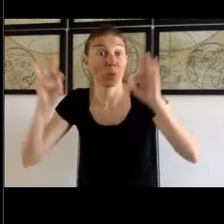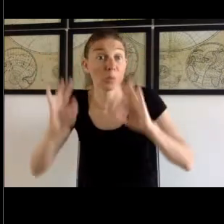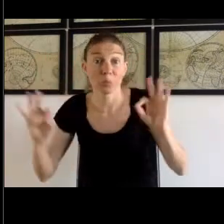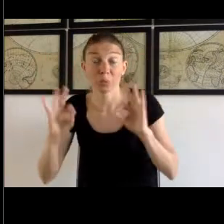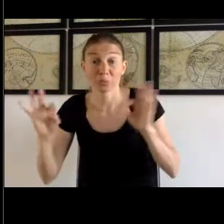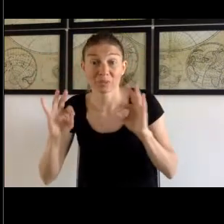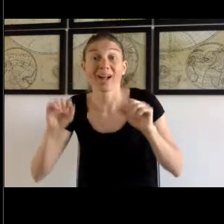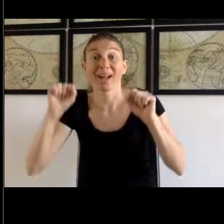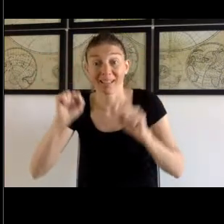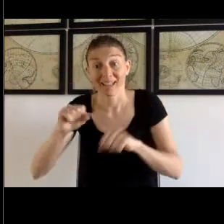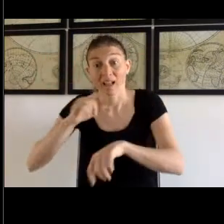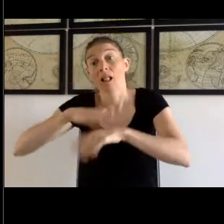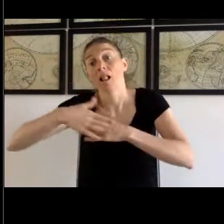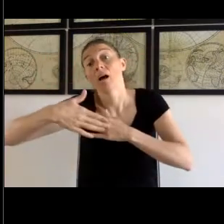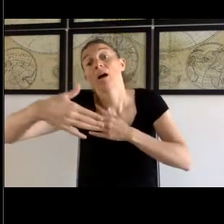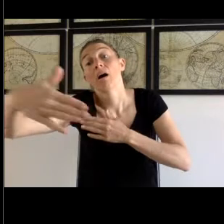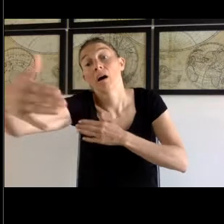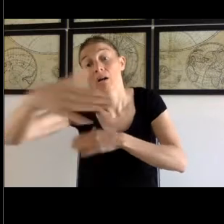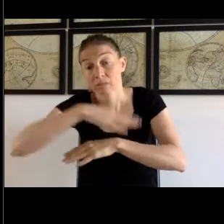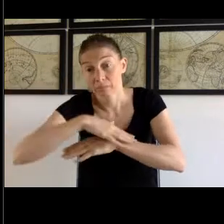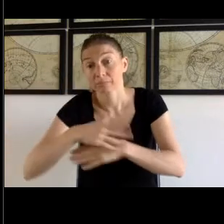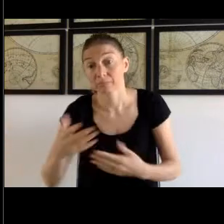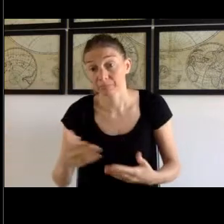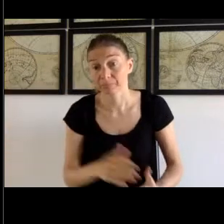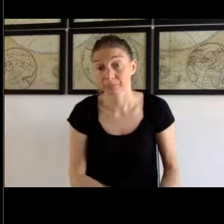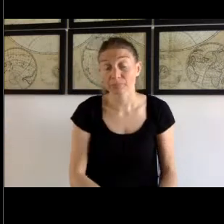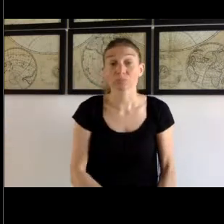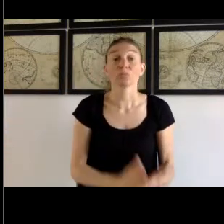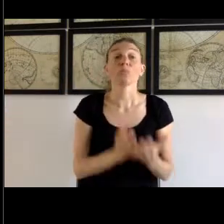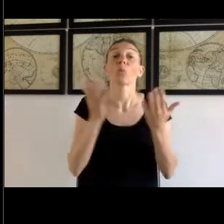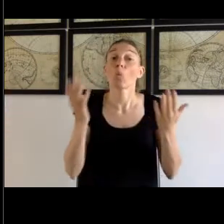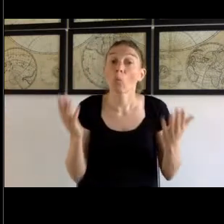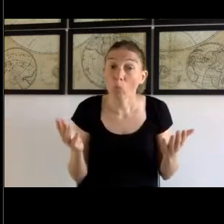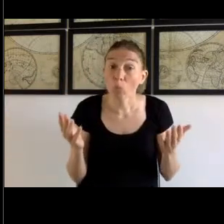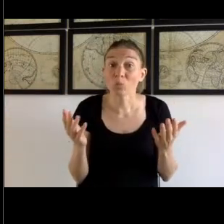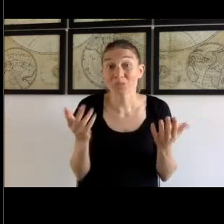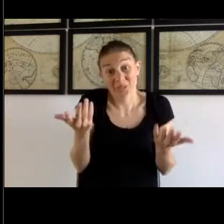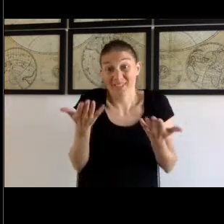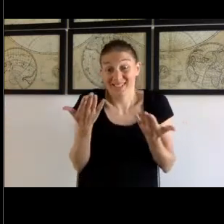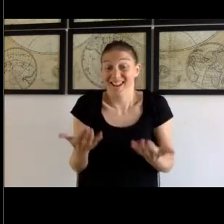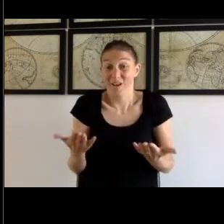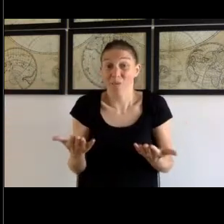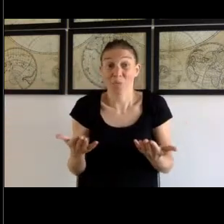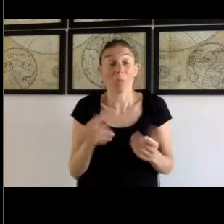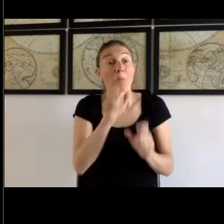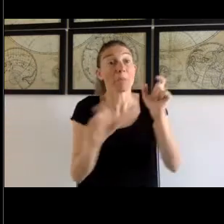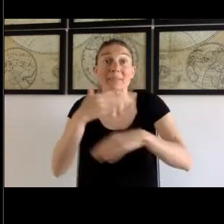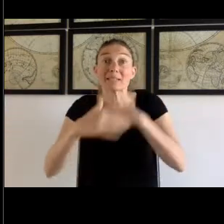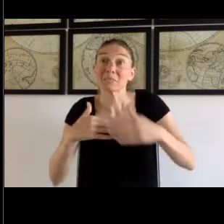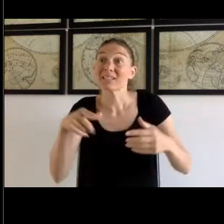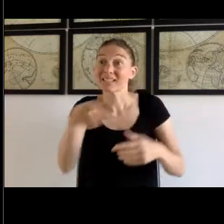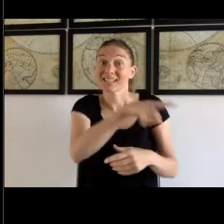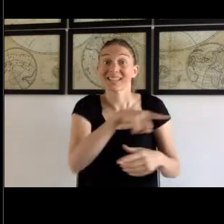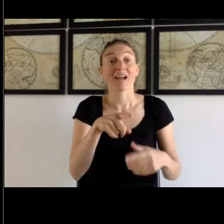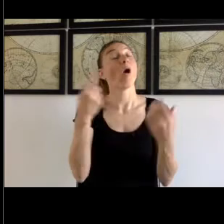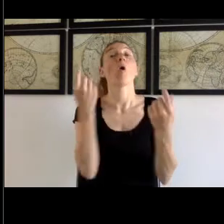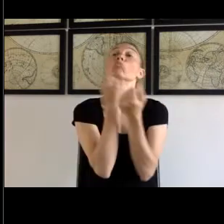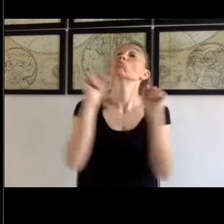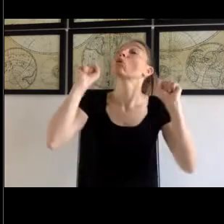persons with disabilities are being denied the right to freedom of movement because of